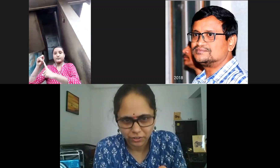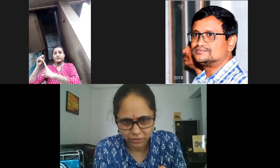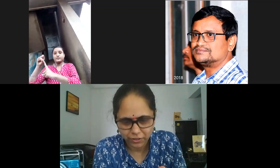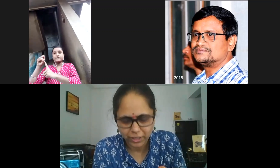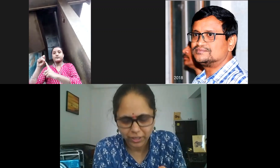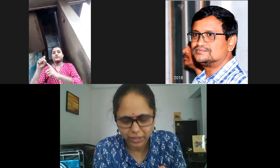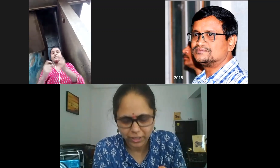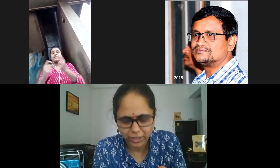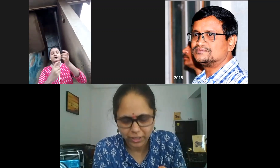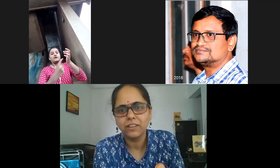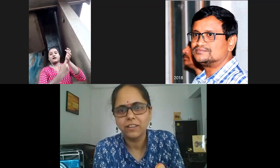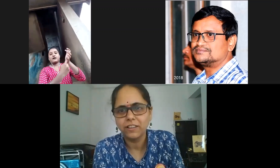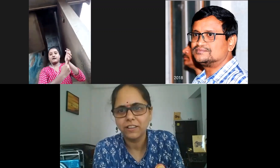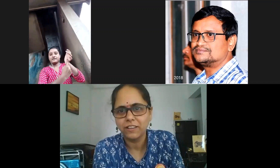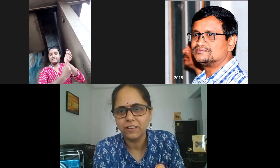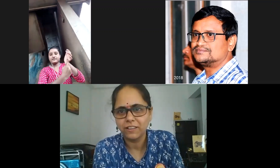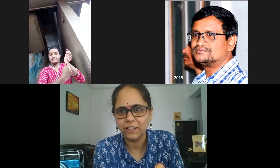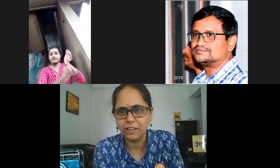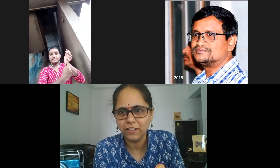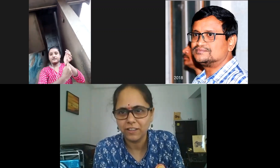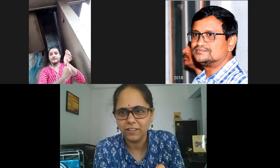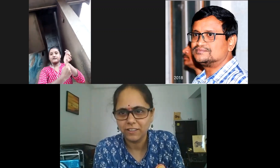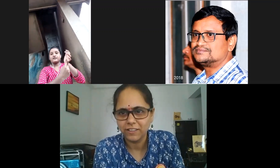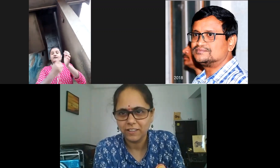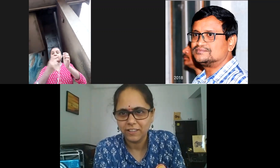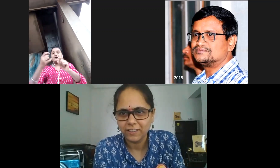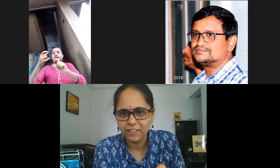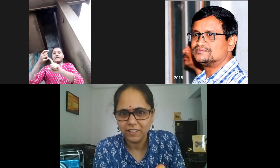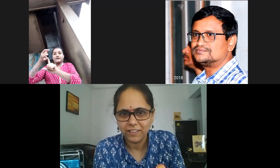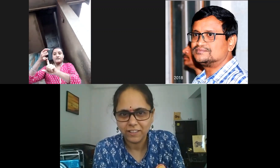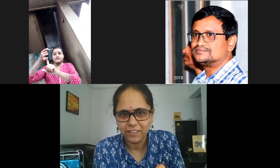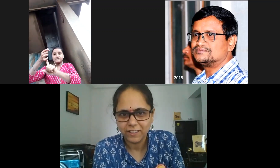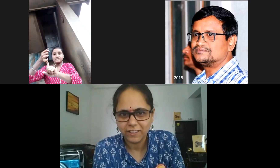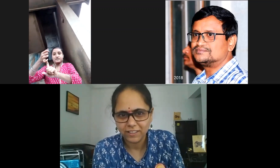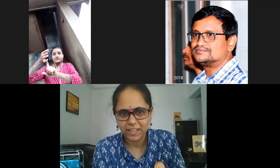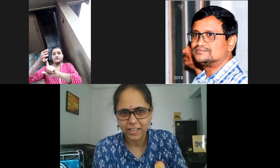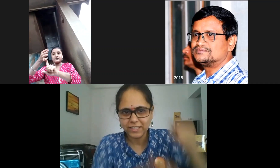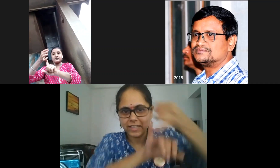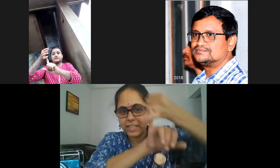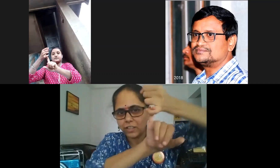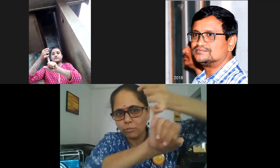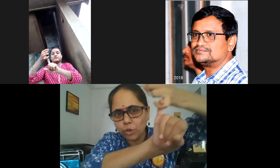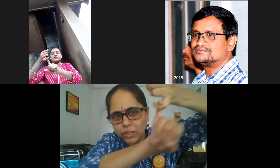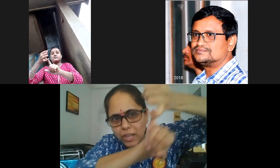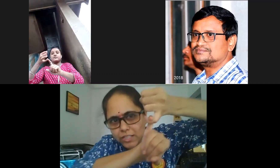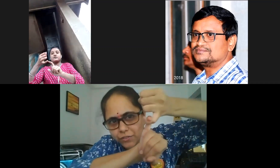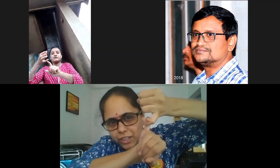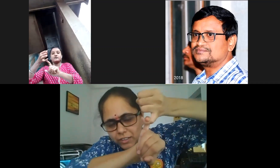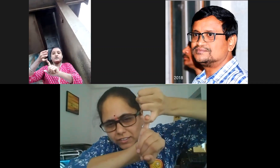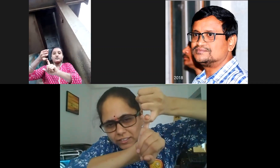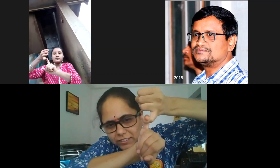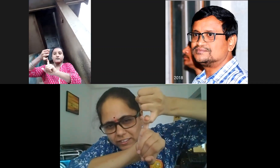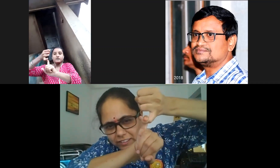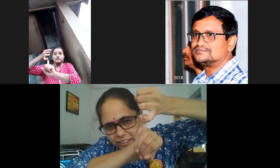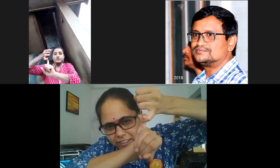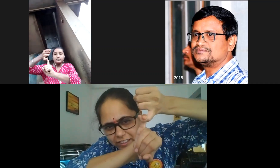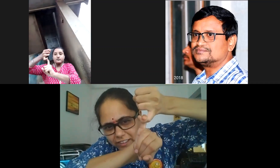Very- R, Huh. S, S. Little. Both last fingers.